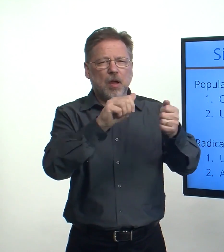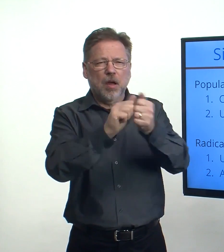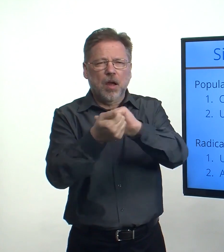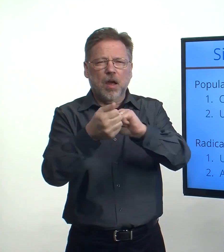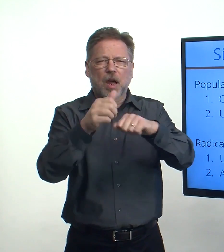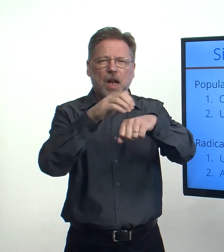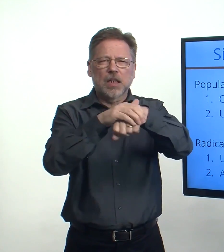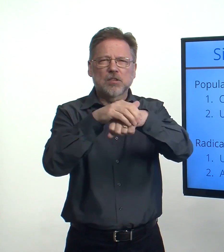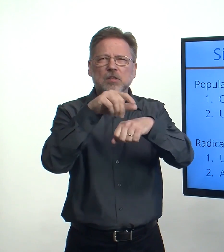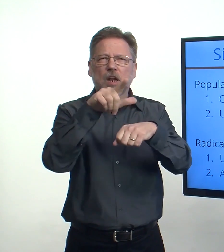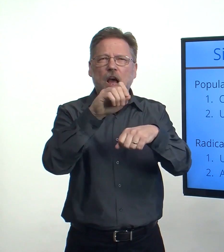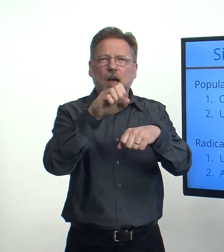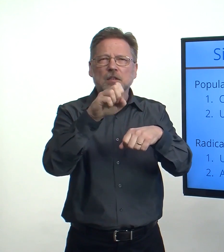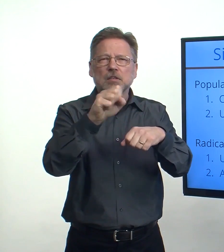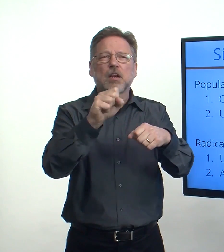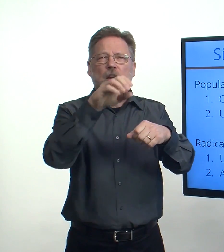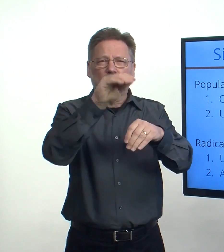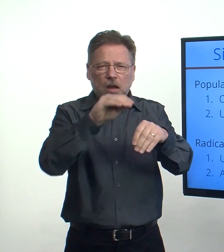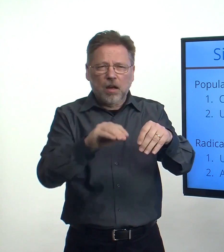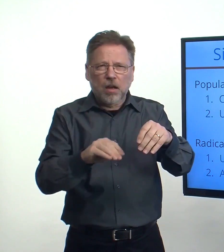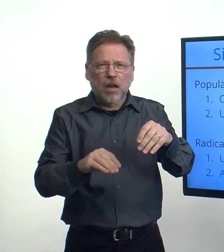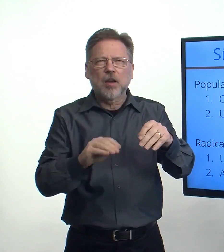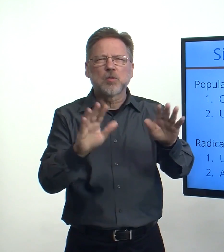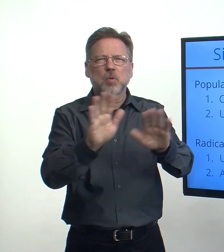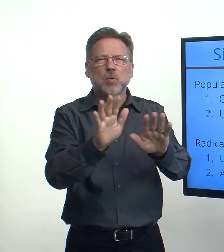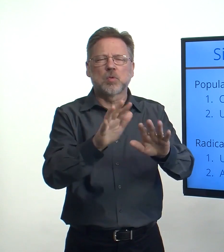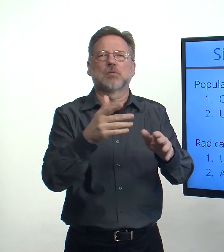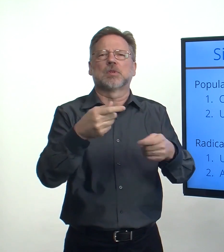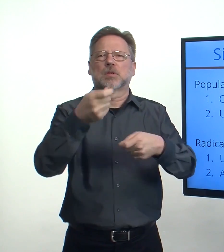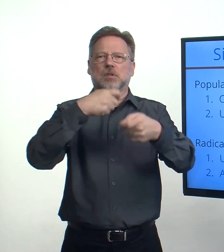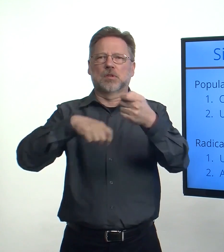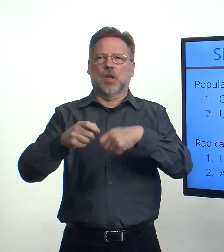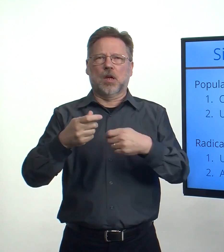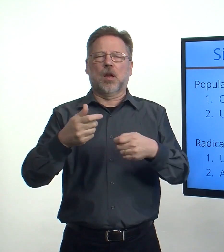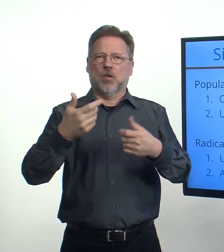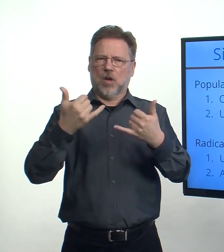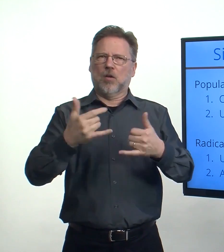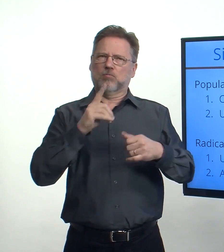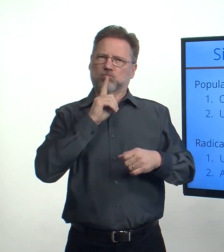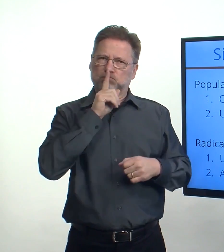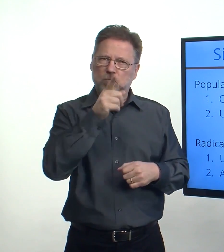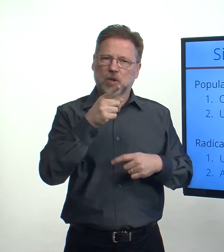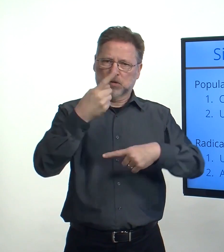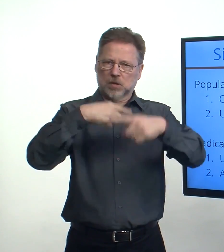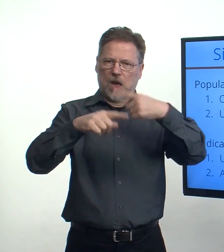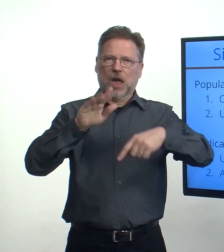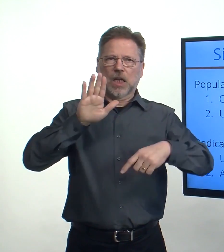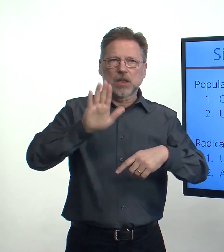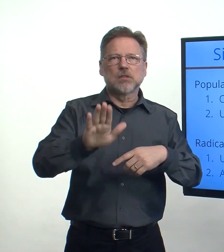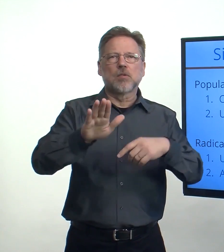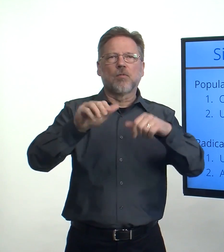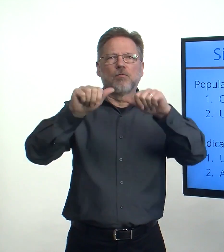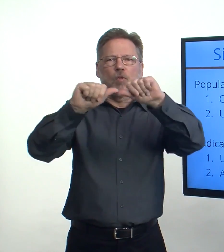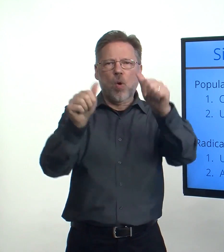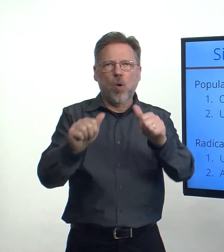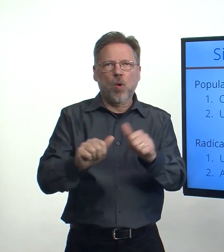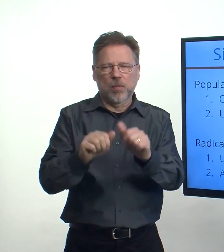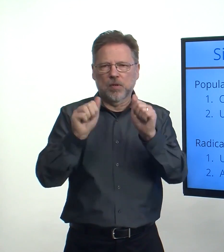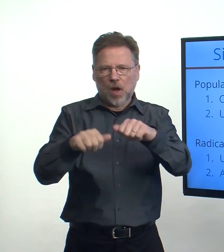or the gloss translation method, and instead proposed using the features of signs themselves,